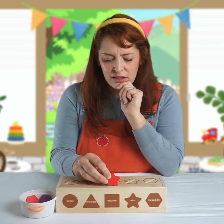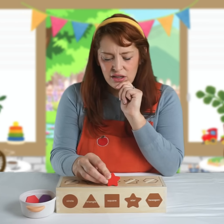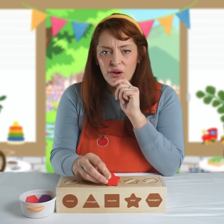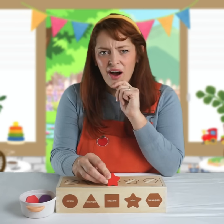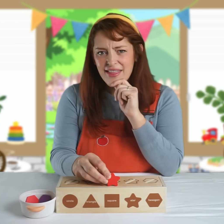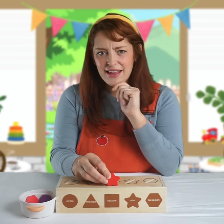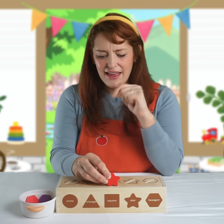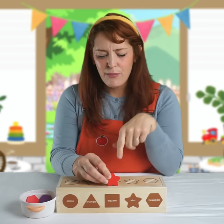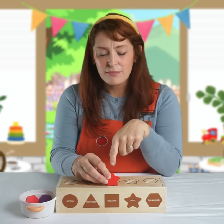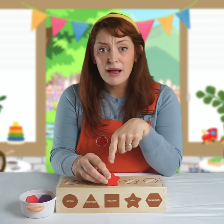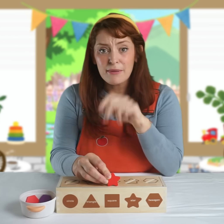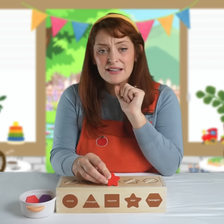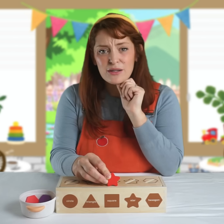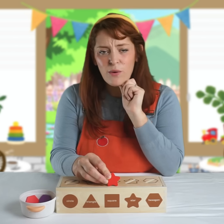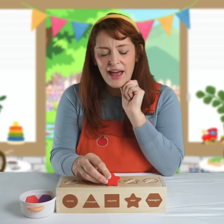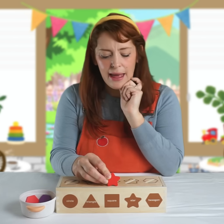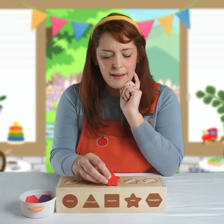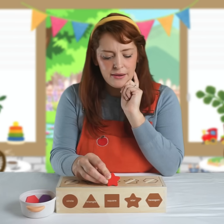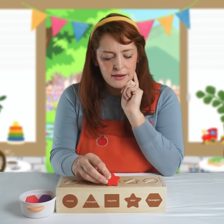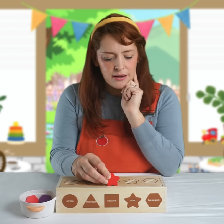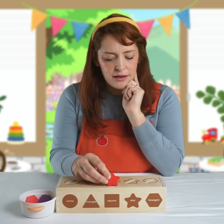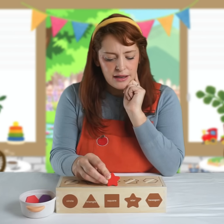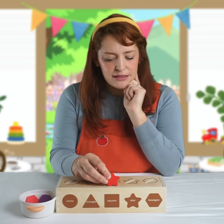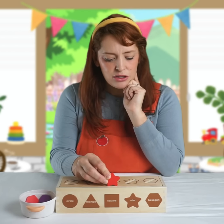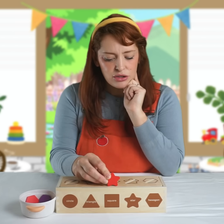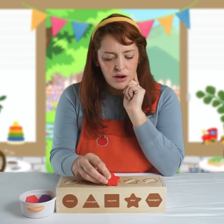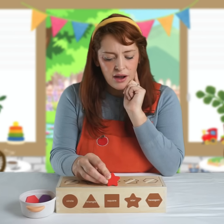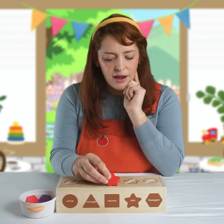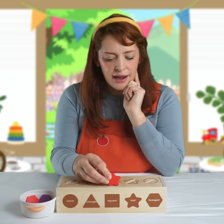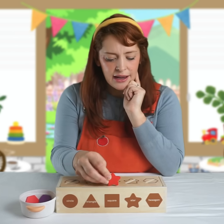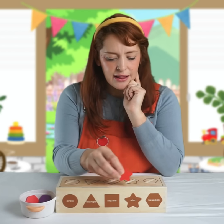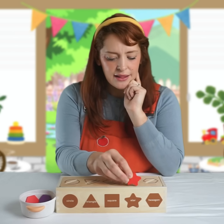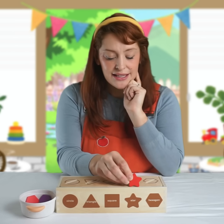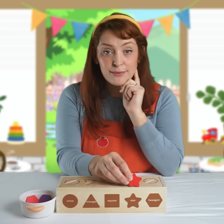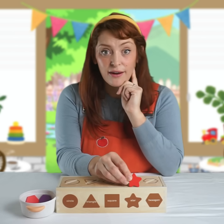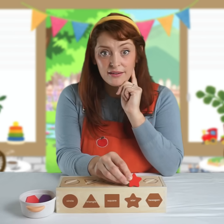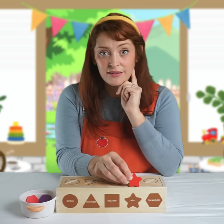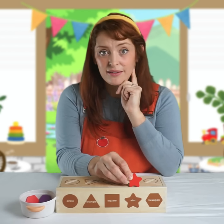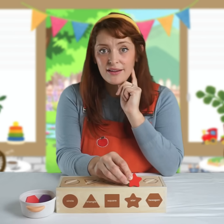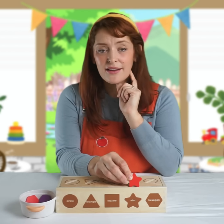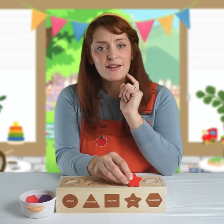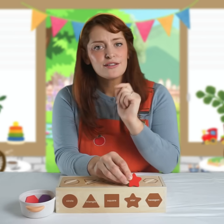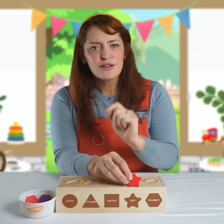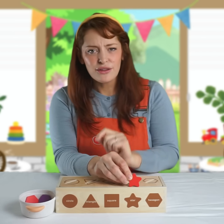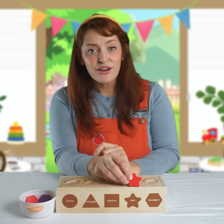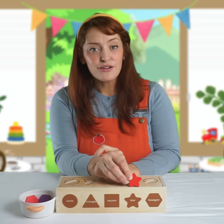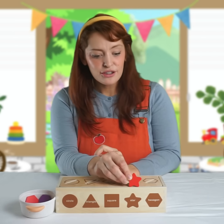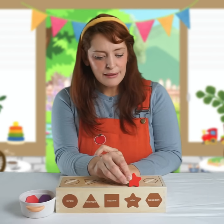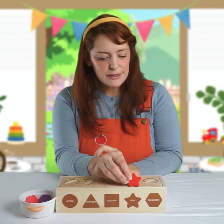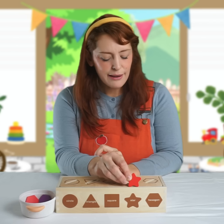No, I think that one might be a square. Let's try this one. Do those shapes